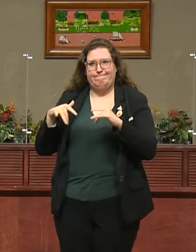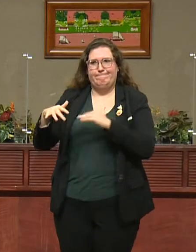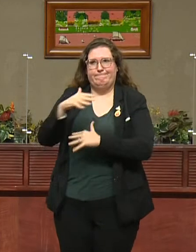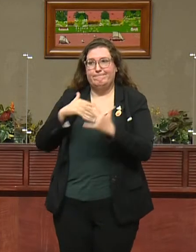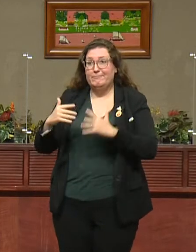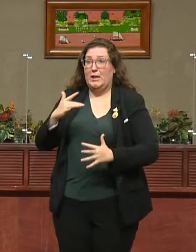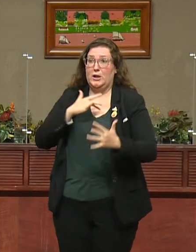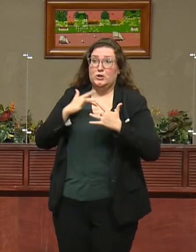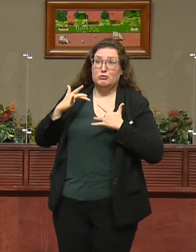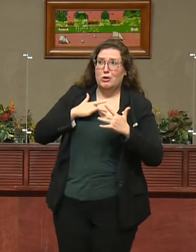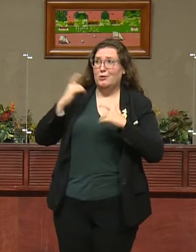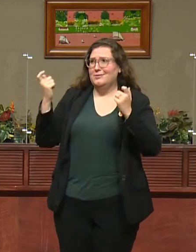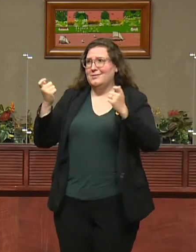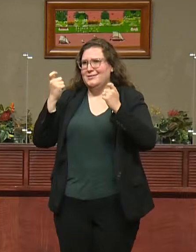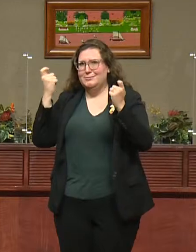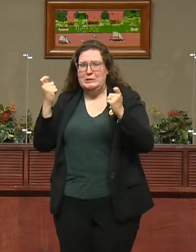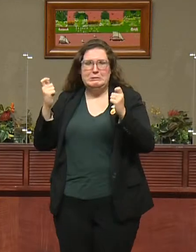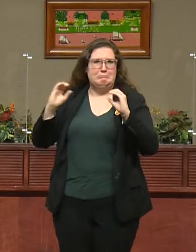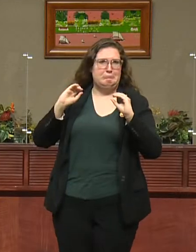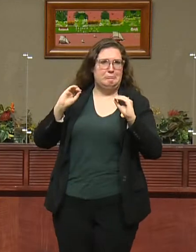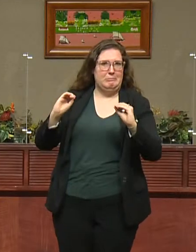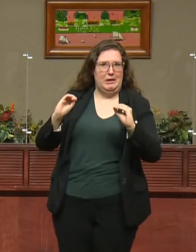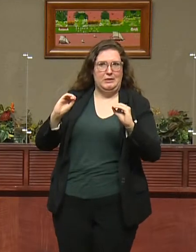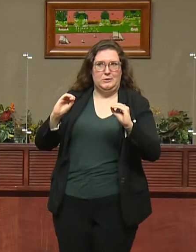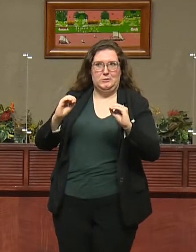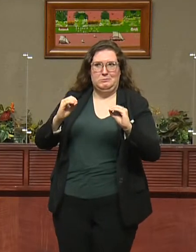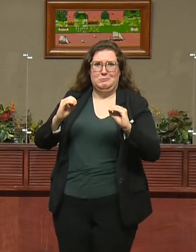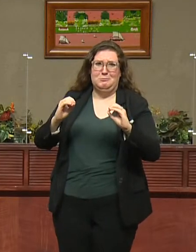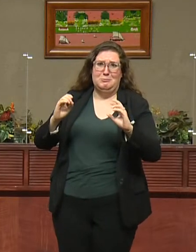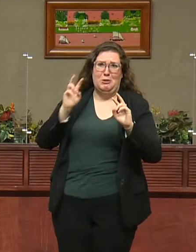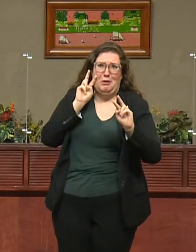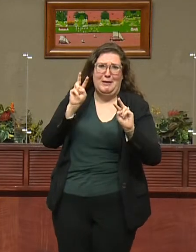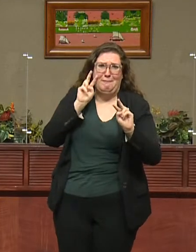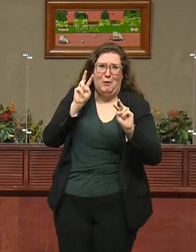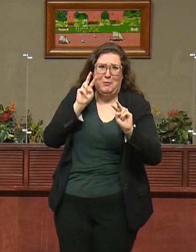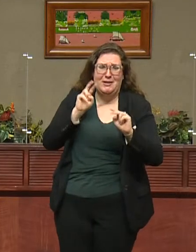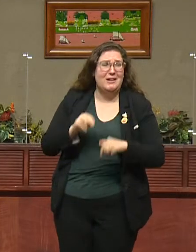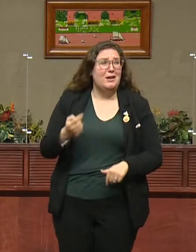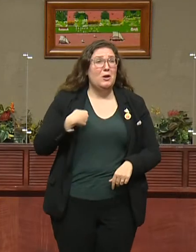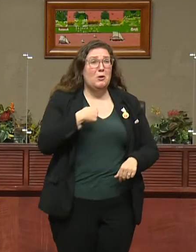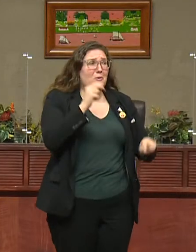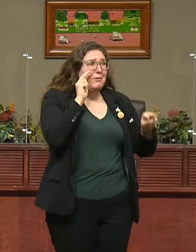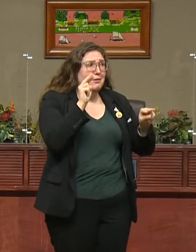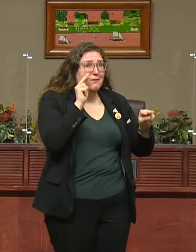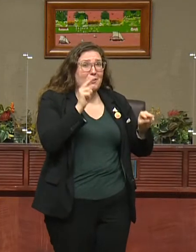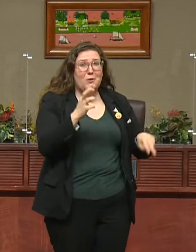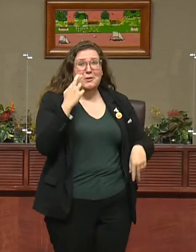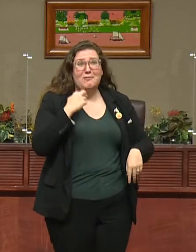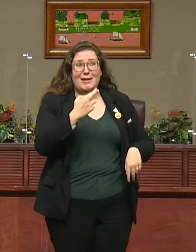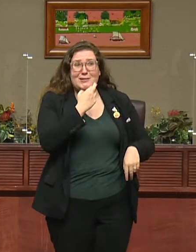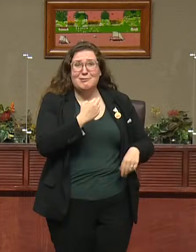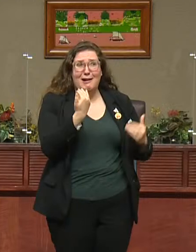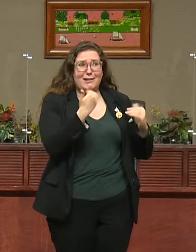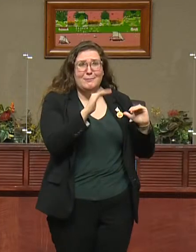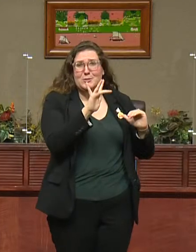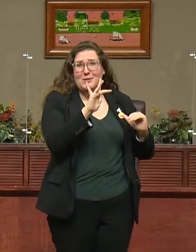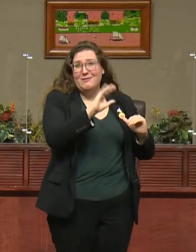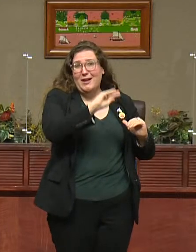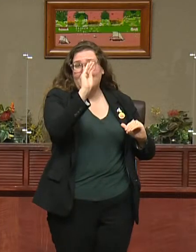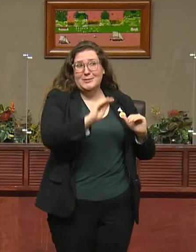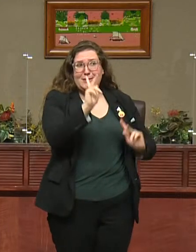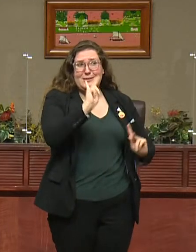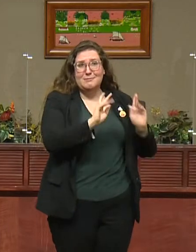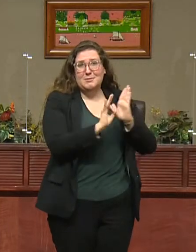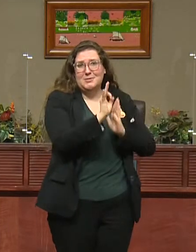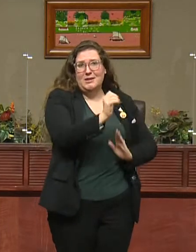for celebrations and holidays is coming. A day when restaurants and shops are not filled to 25% capacity, but